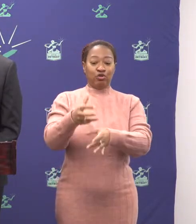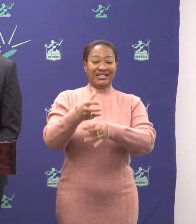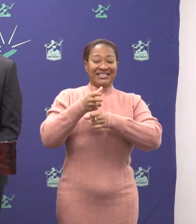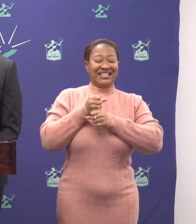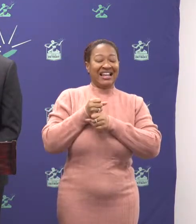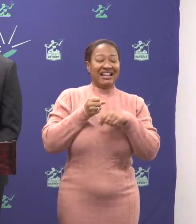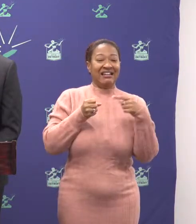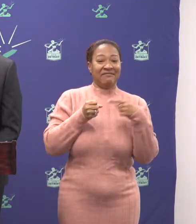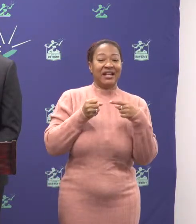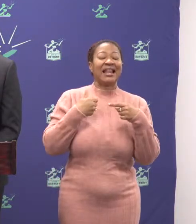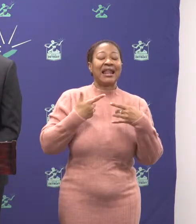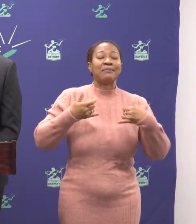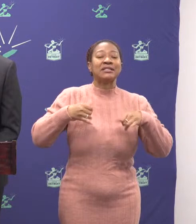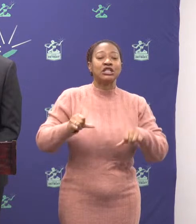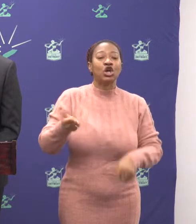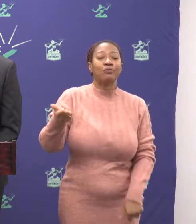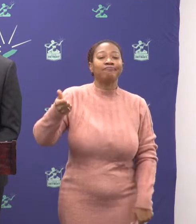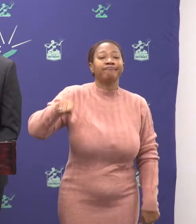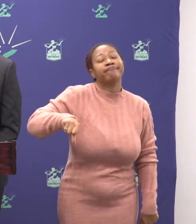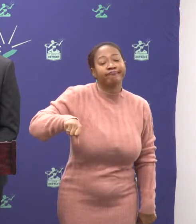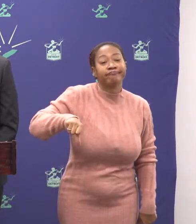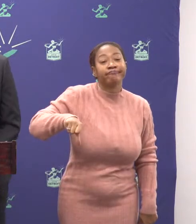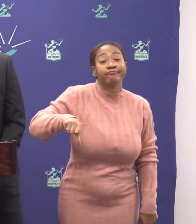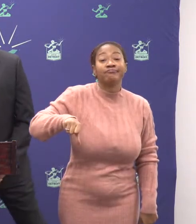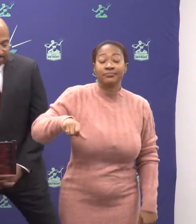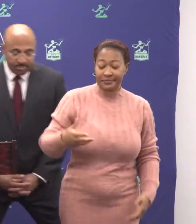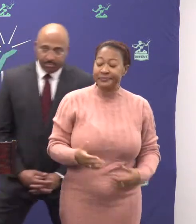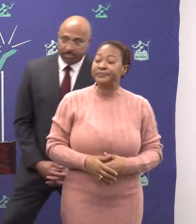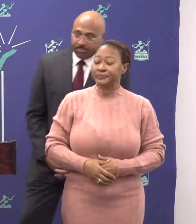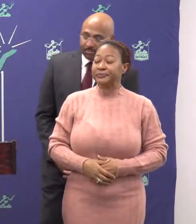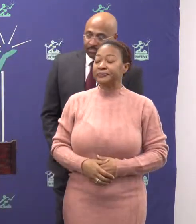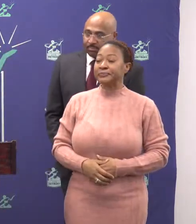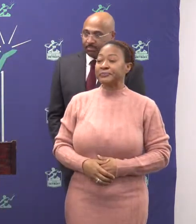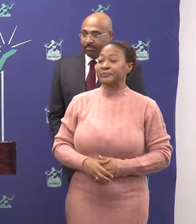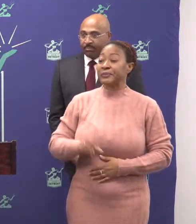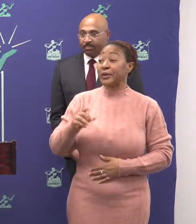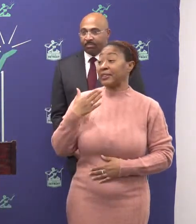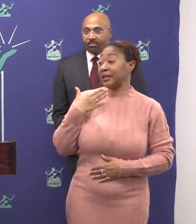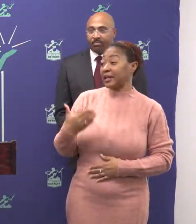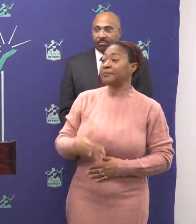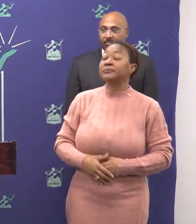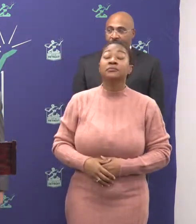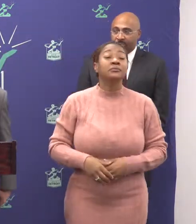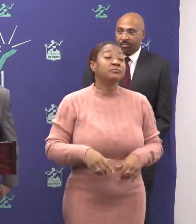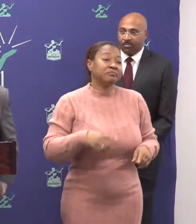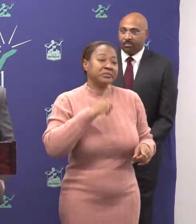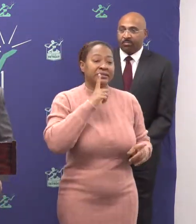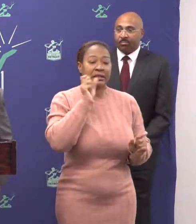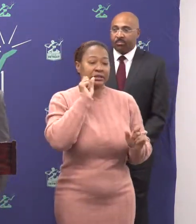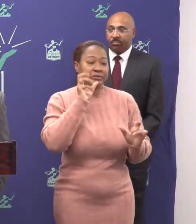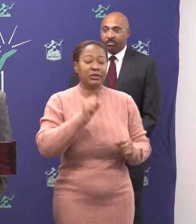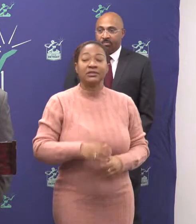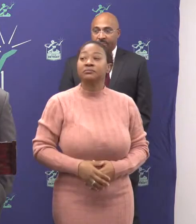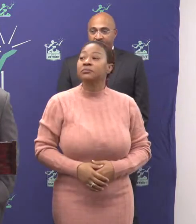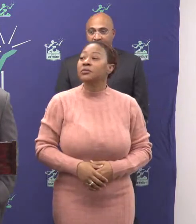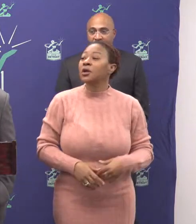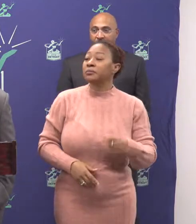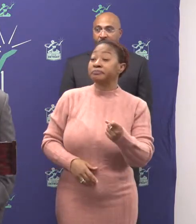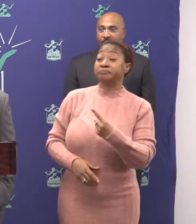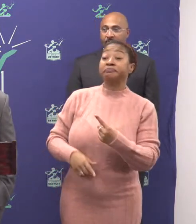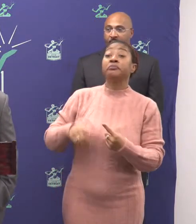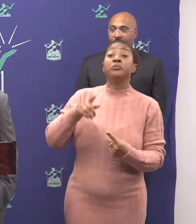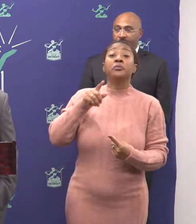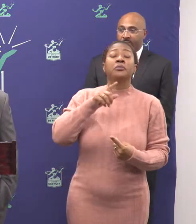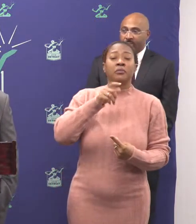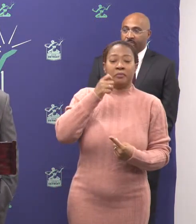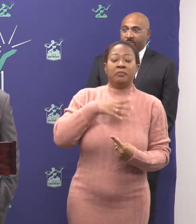received, and I'm still voting it down." Okay. Thank you. Okay. Yeah, this wasn't a surprise. Mayor, you were upset, sounds like,